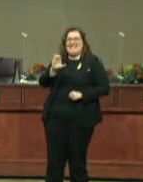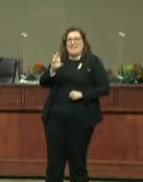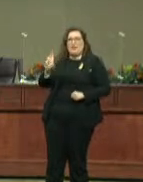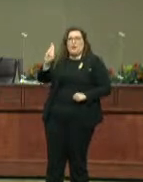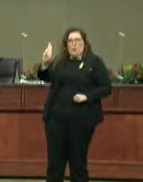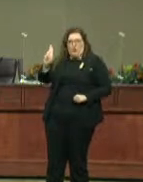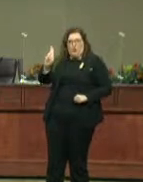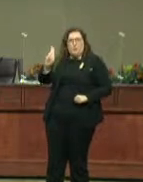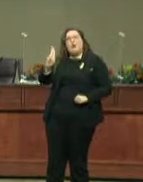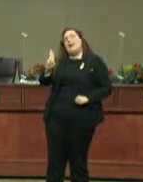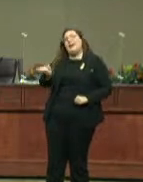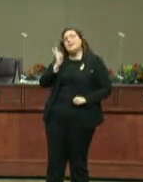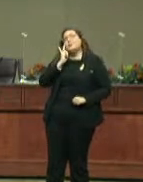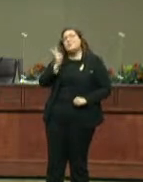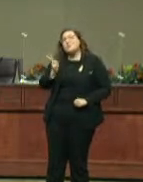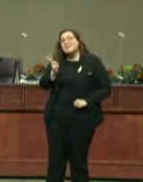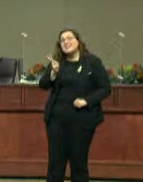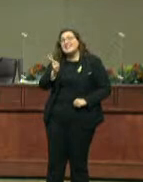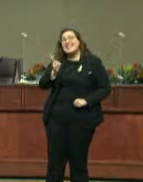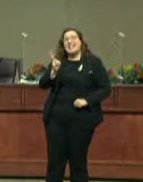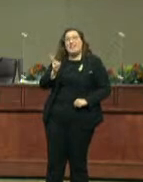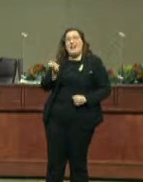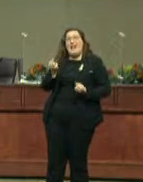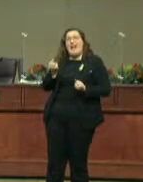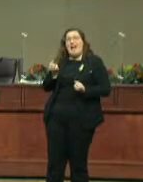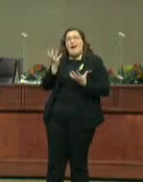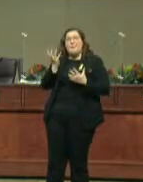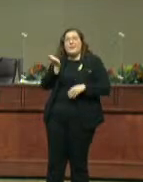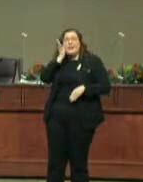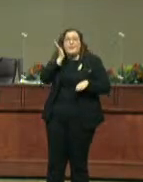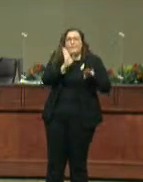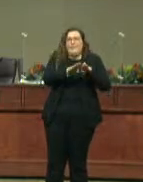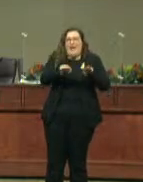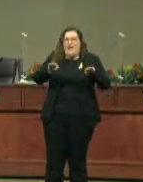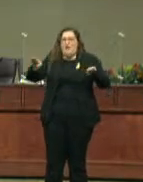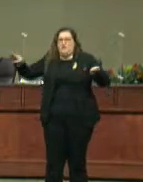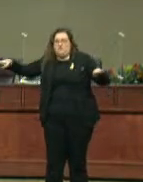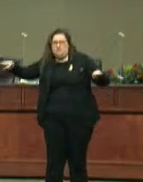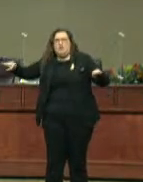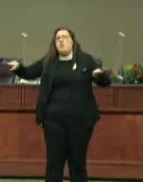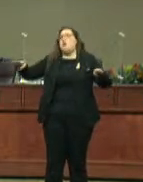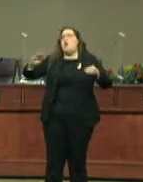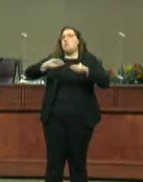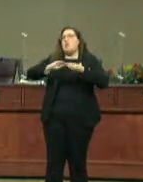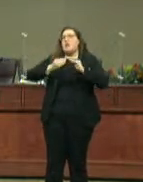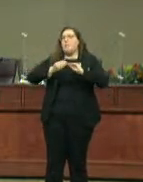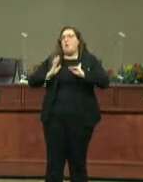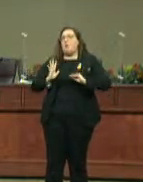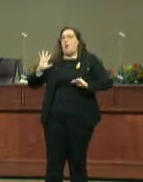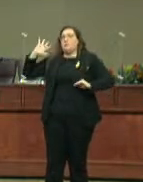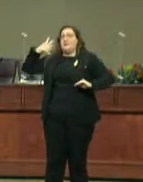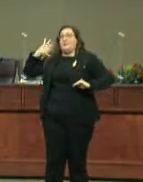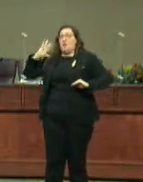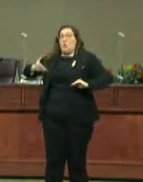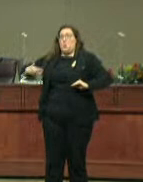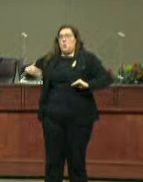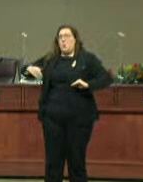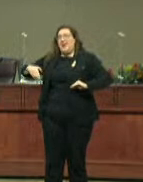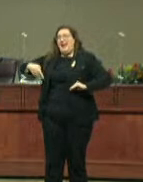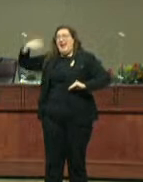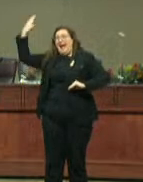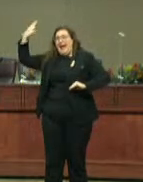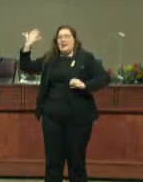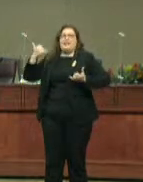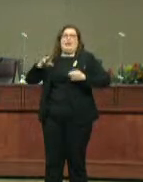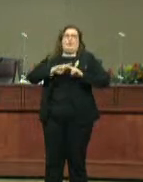the ICU bed for COVID-19 use has come down and where we are as the 7th with the